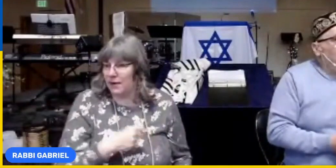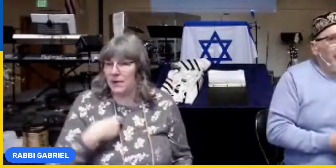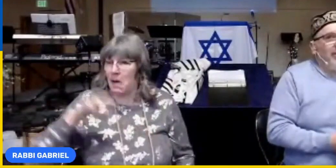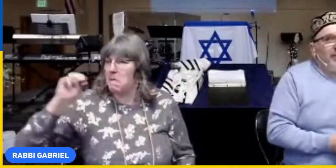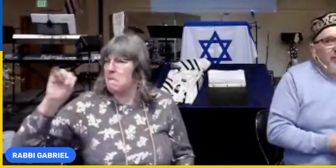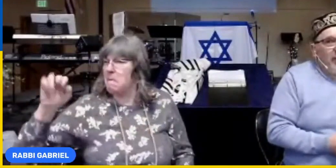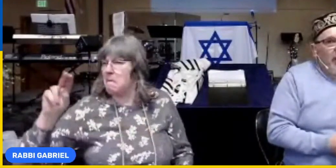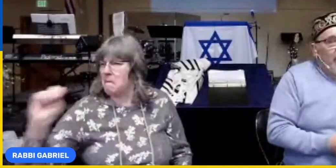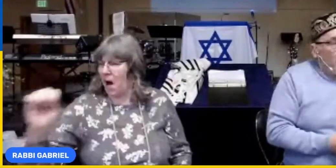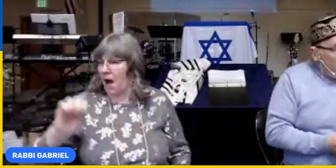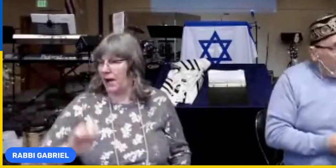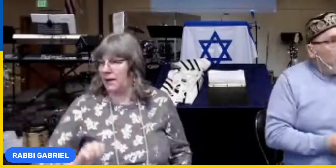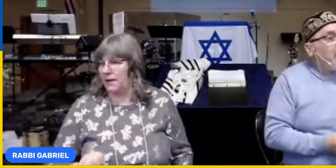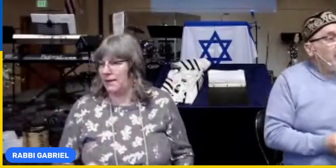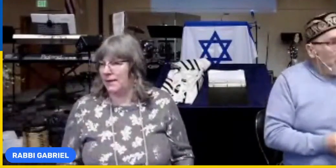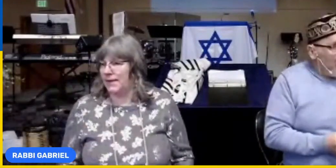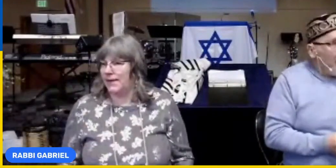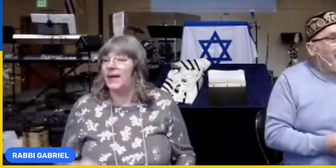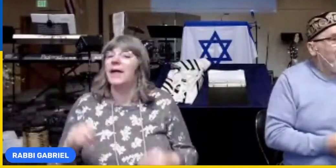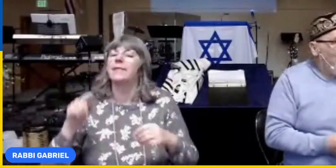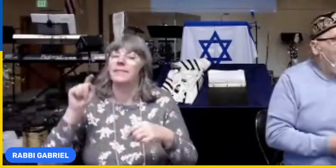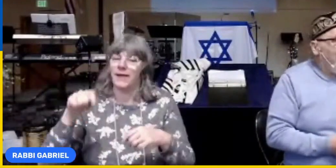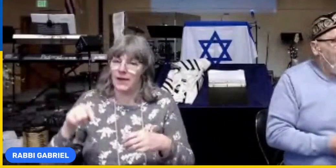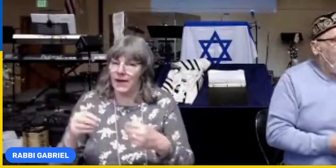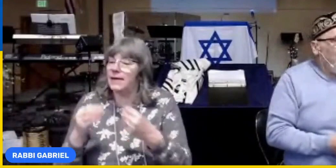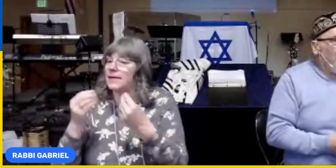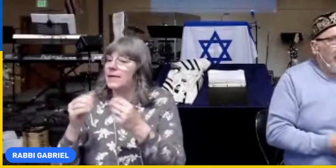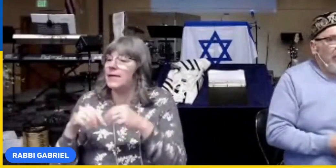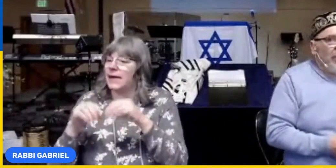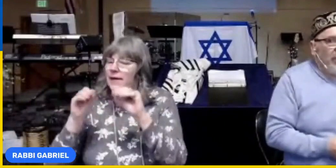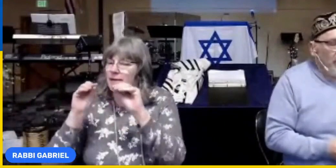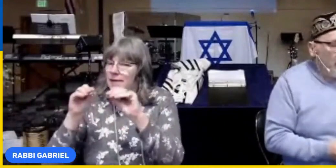That's natural. But you have to teach him to give and share.